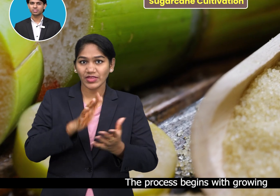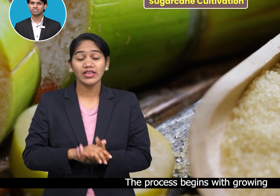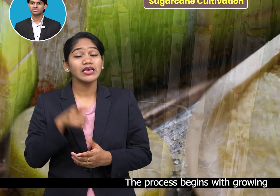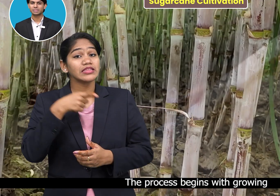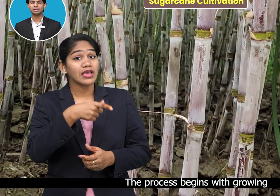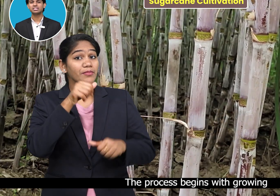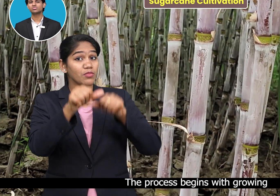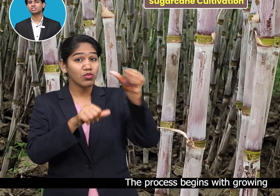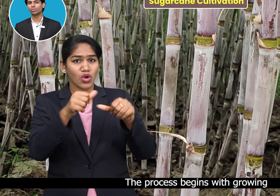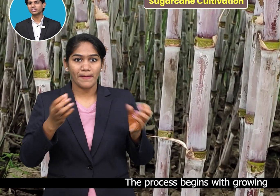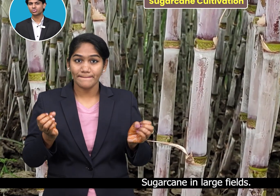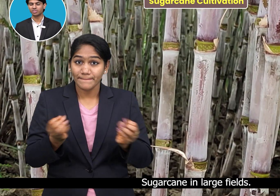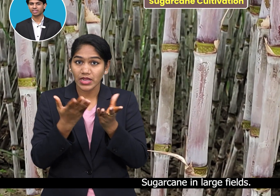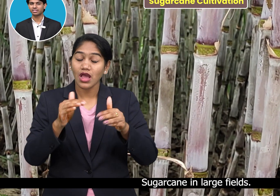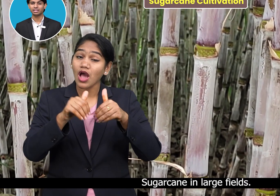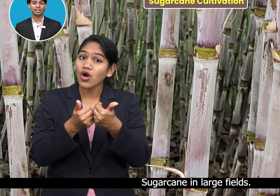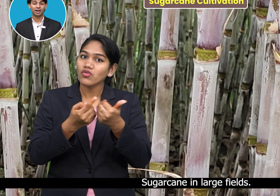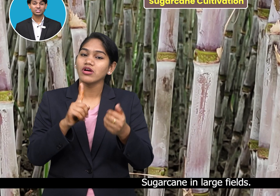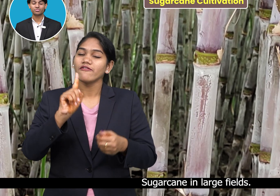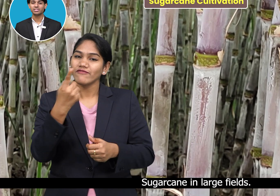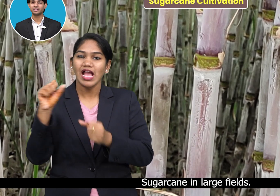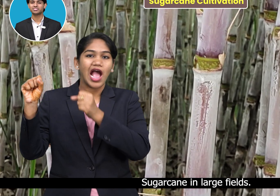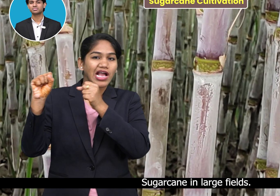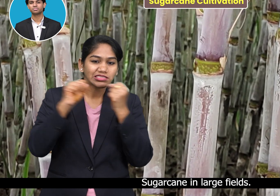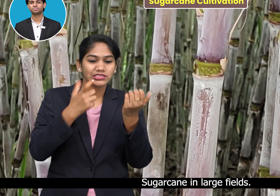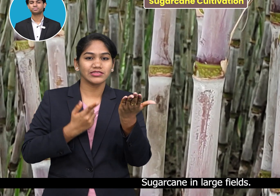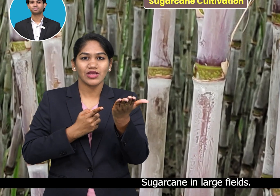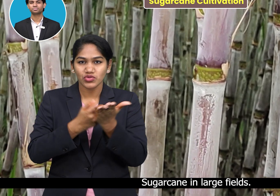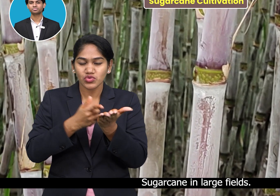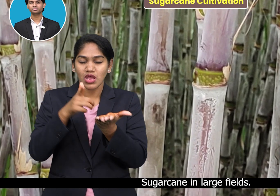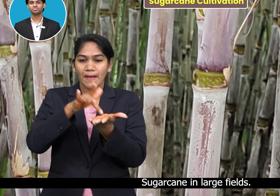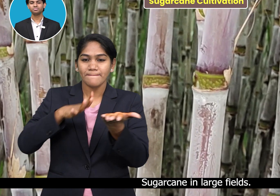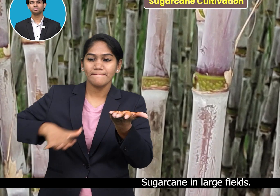The process begins with growing sugarcane in large fields.